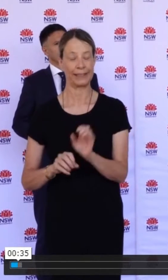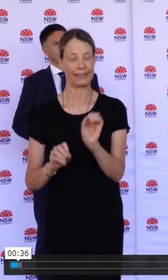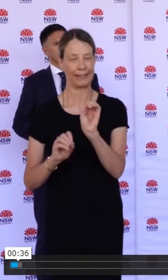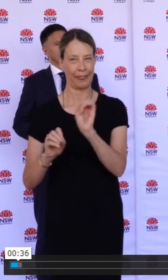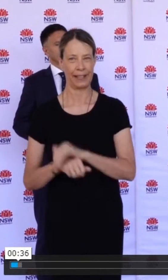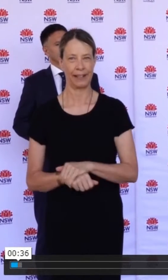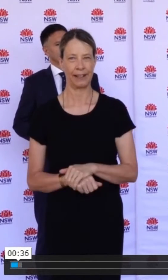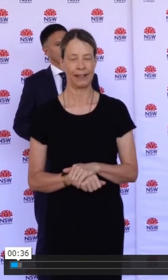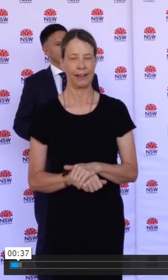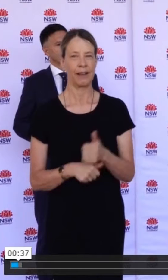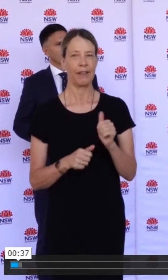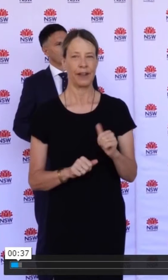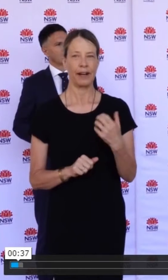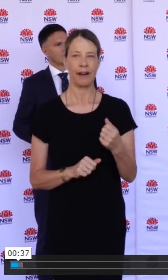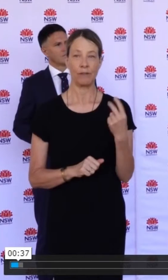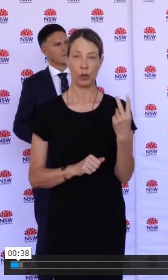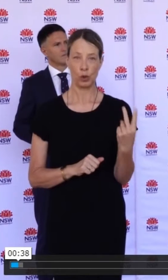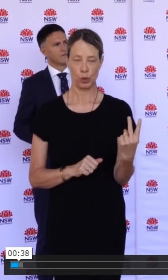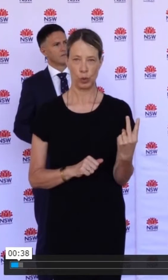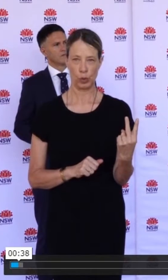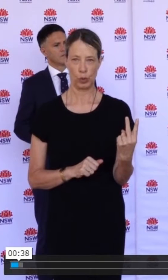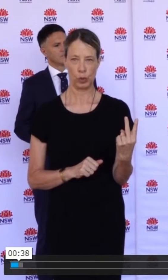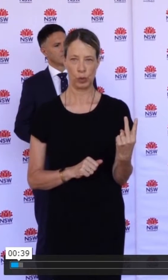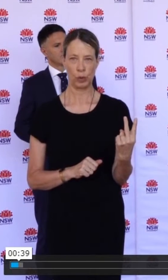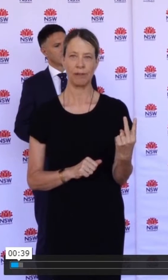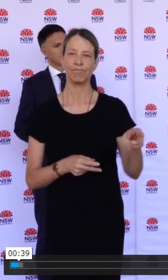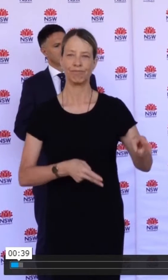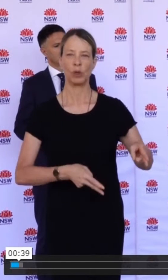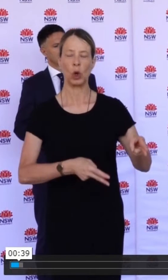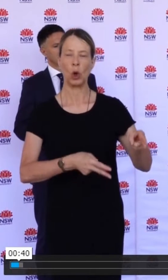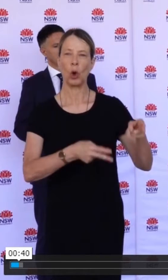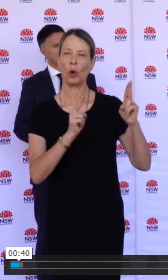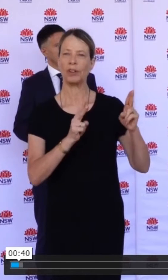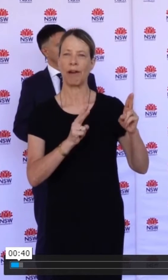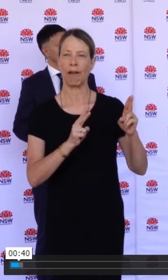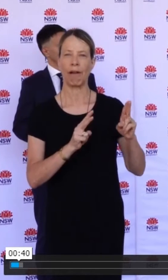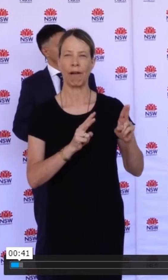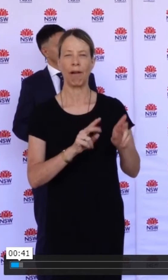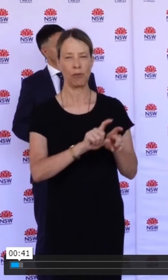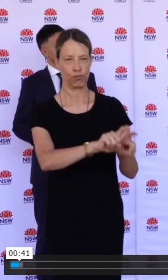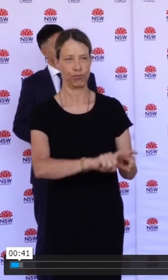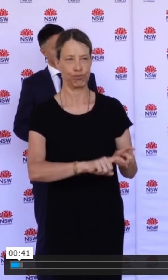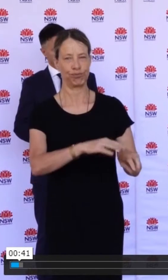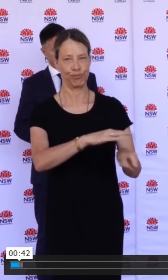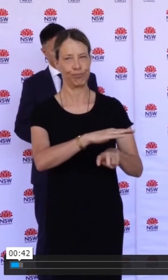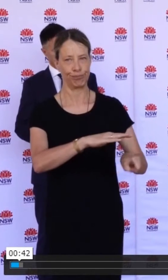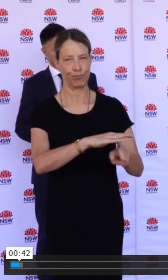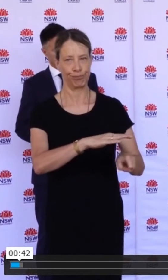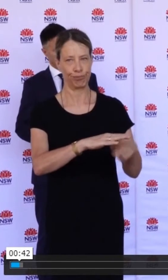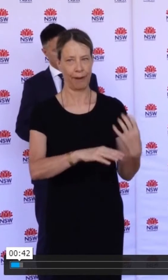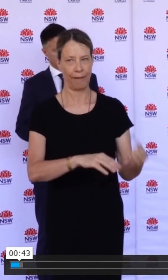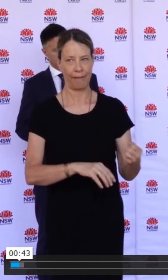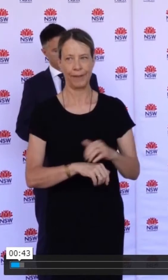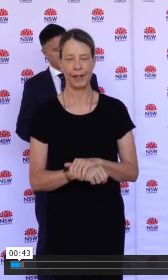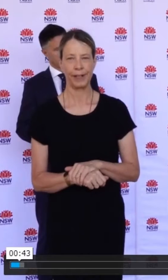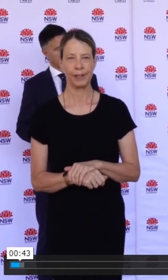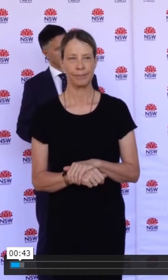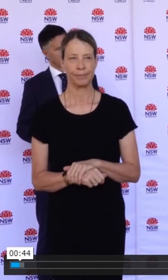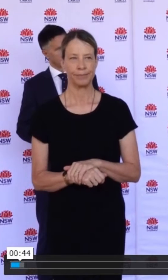2 cases who are in international hotel quarantine, and we had